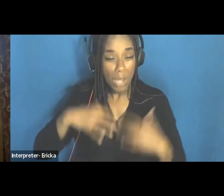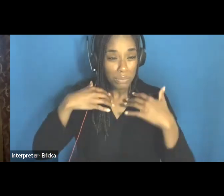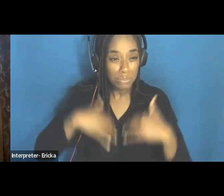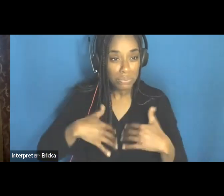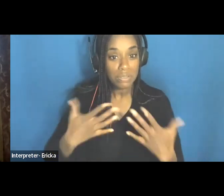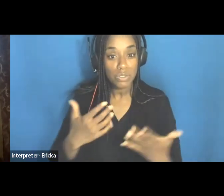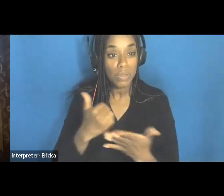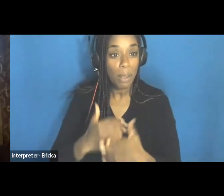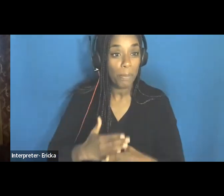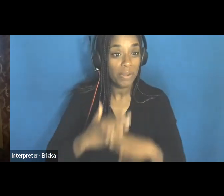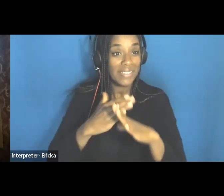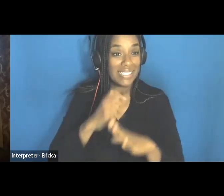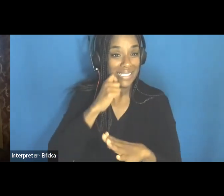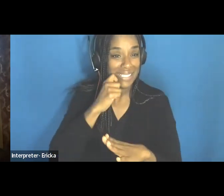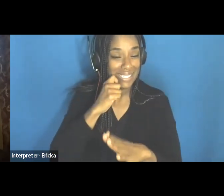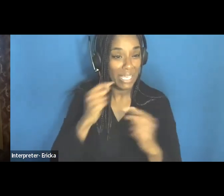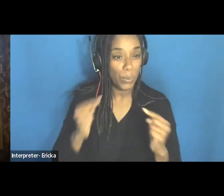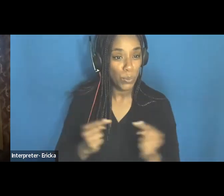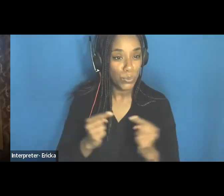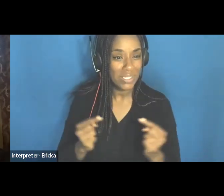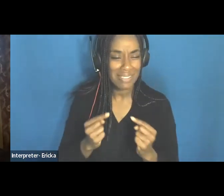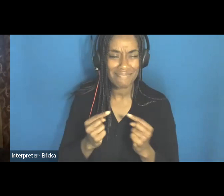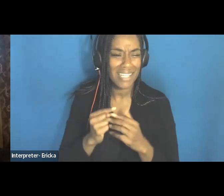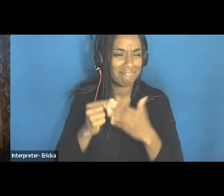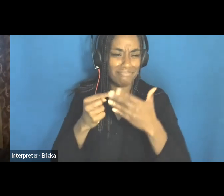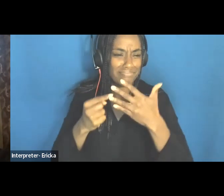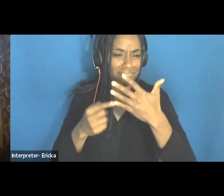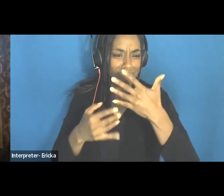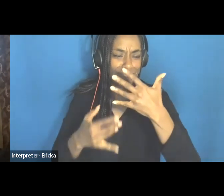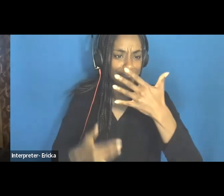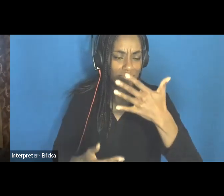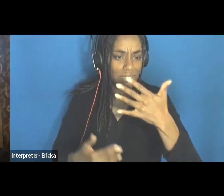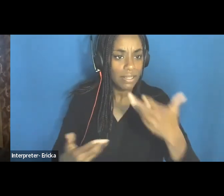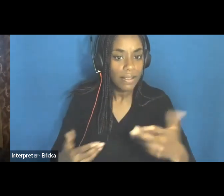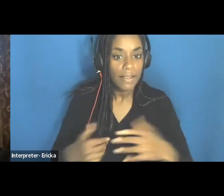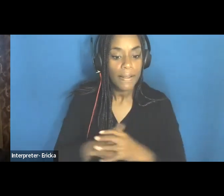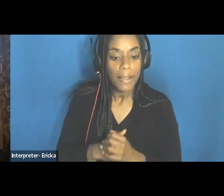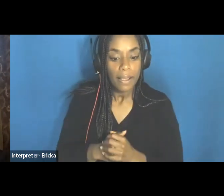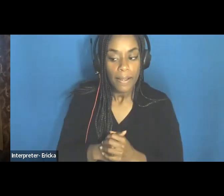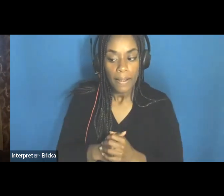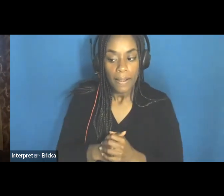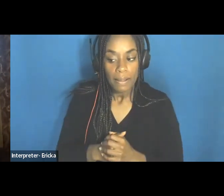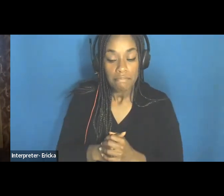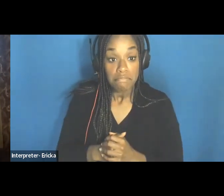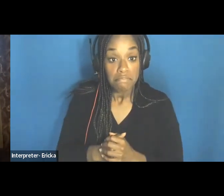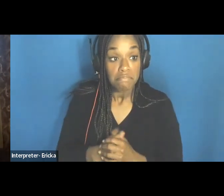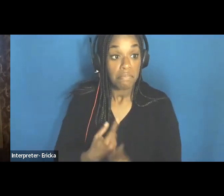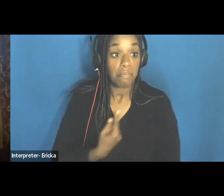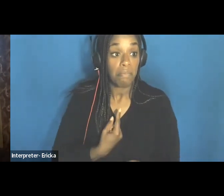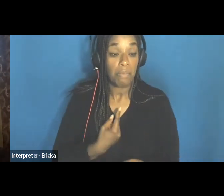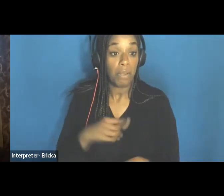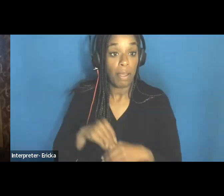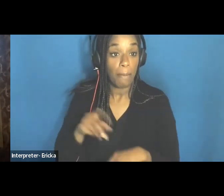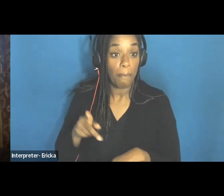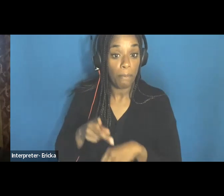prevent skin wounds, and the list goes on. I was, and I am not the only person in Puerto